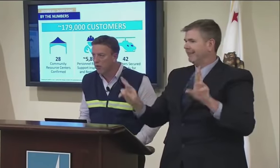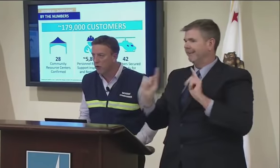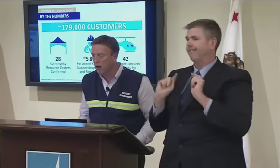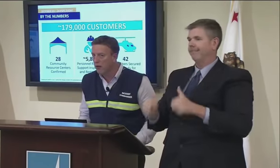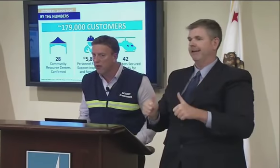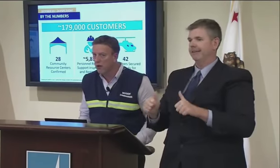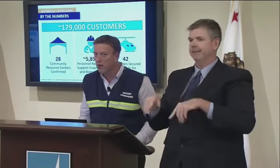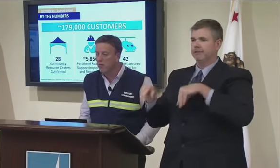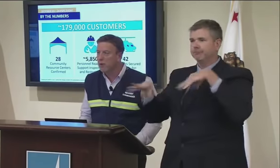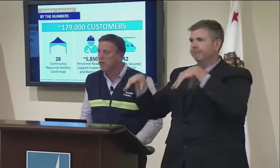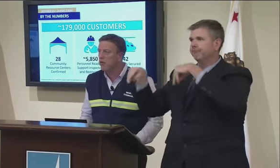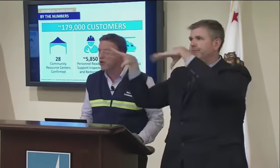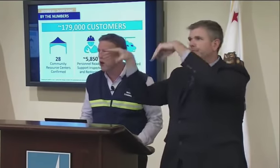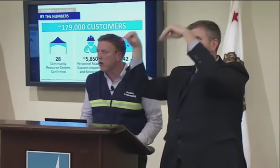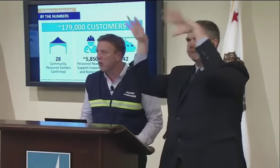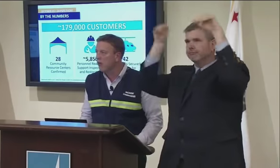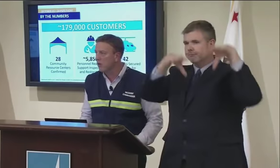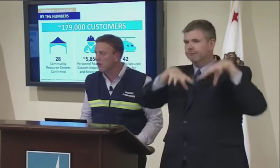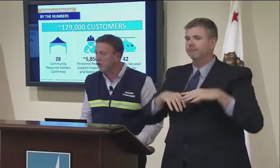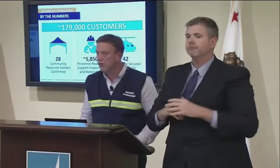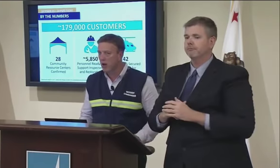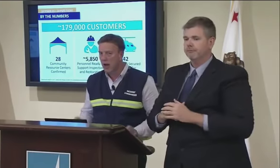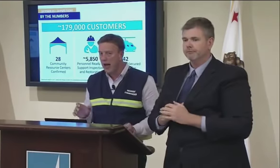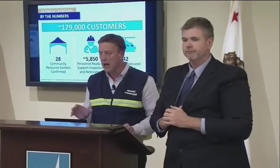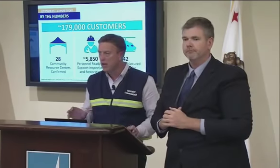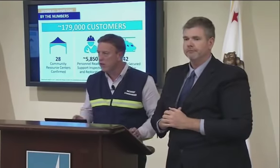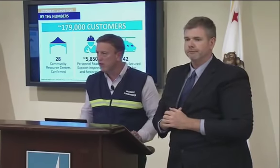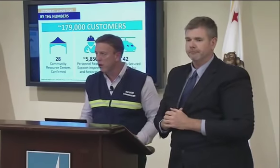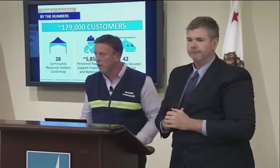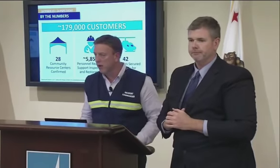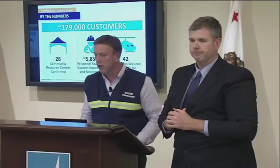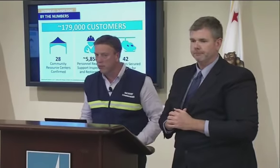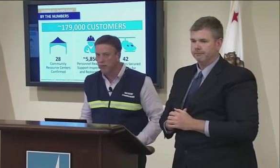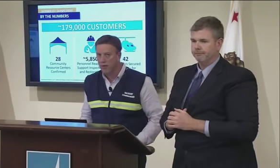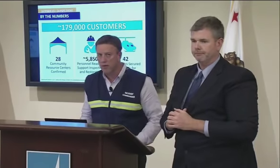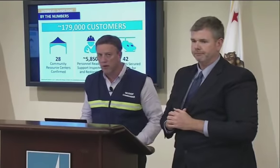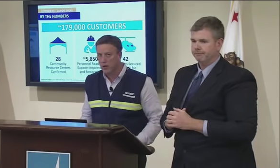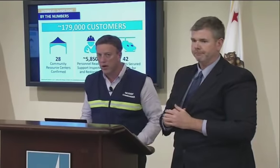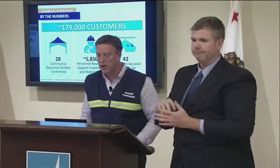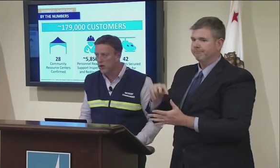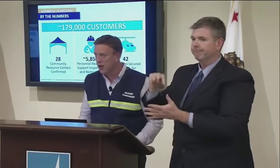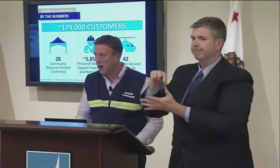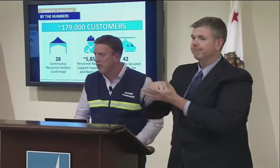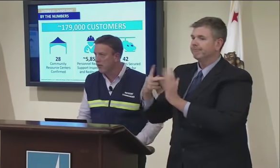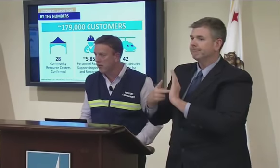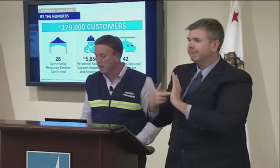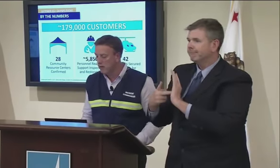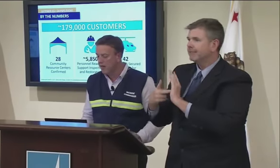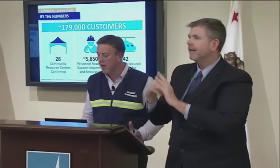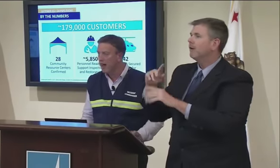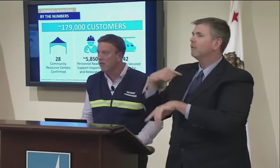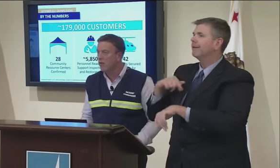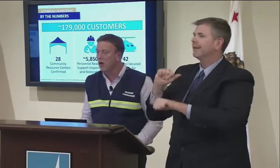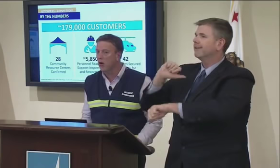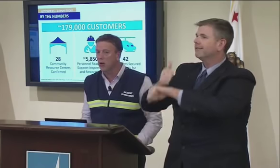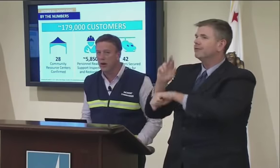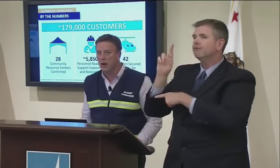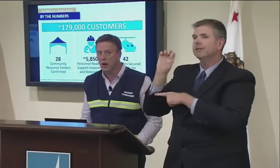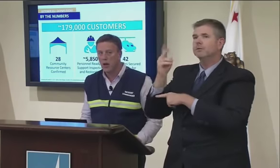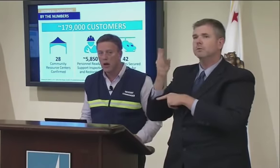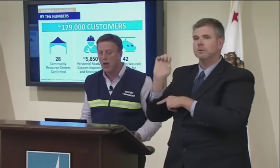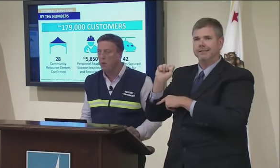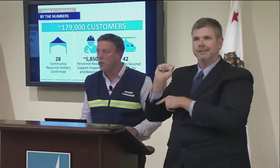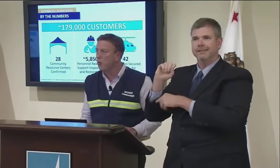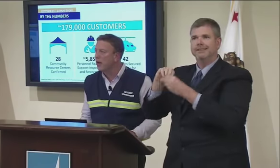This also allows us to pre-position our resources at each of those specific locations on our system in advance of the all